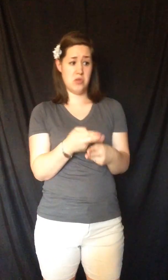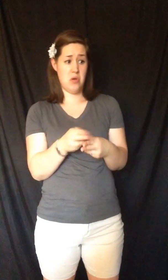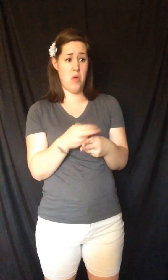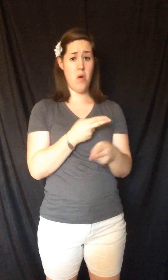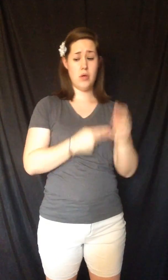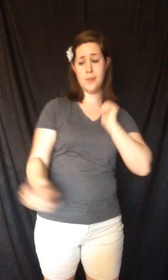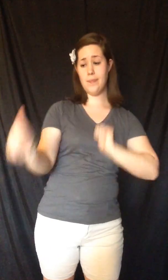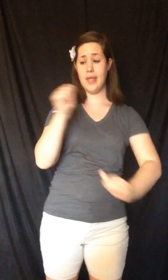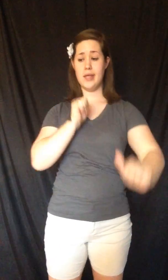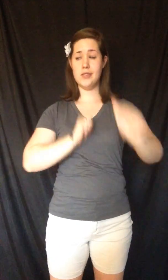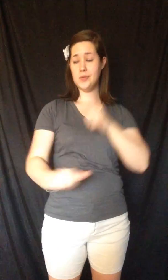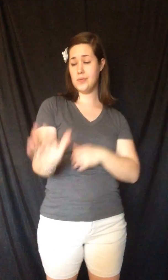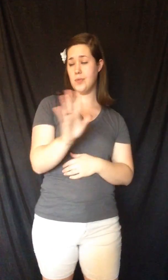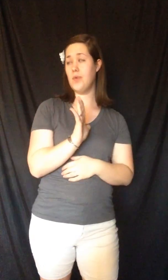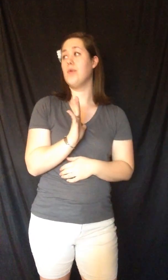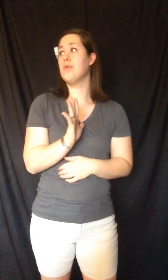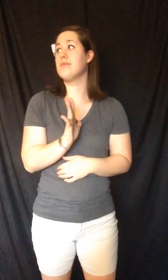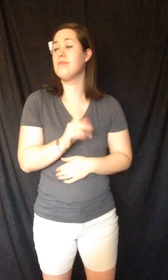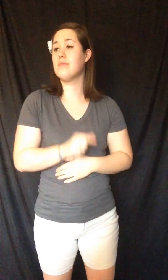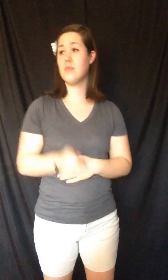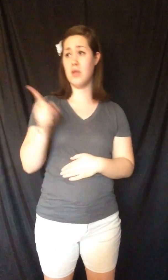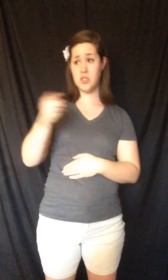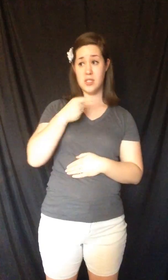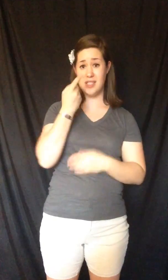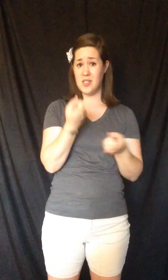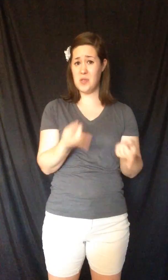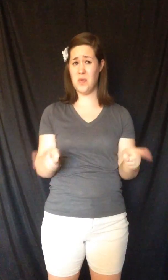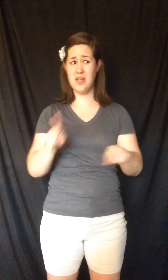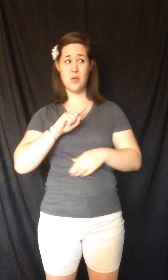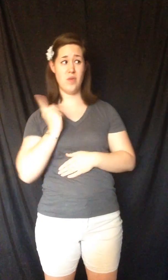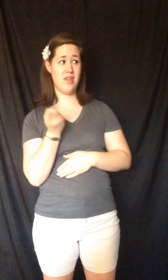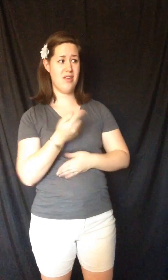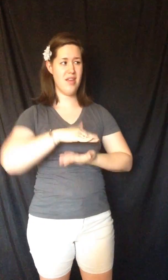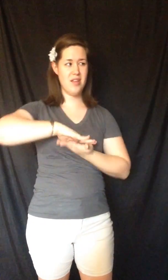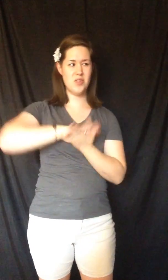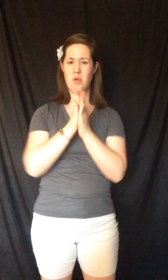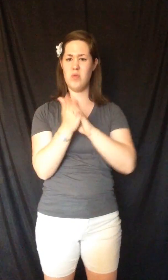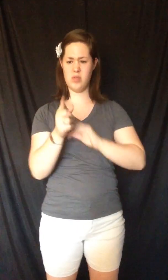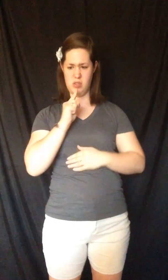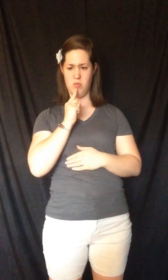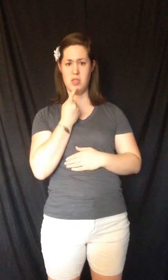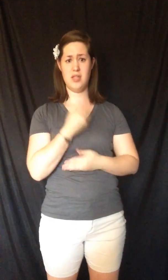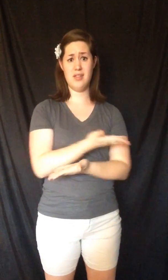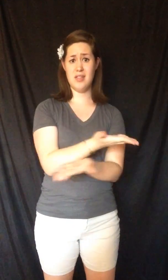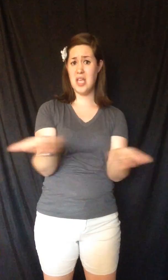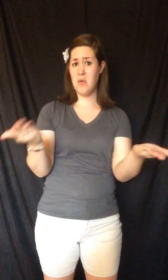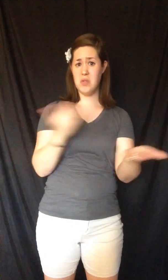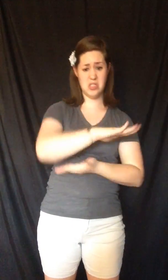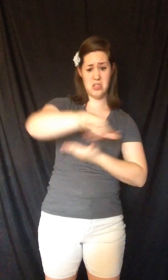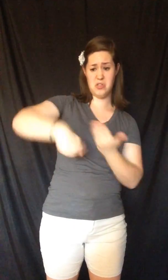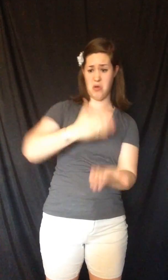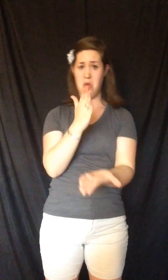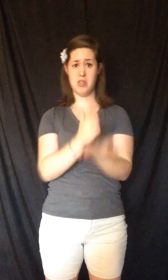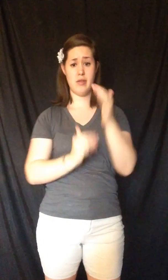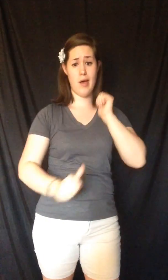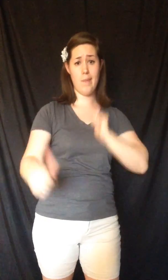short to be too cool She says, Wendy, we get so serious Can we just all stop